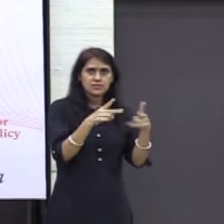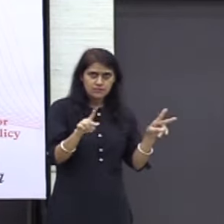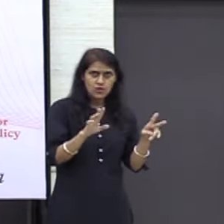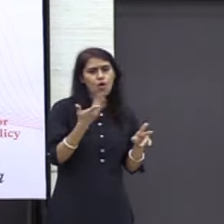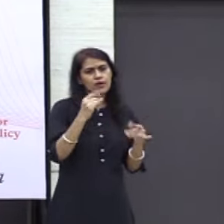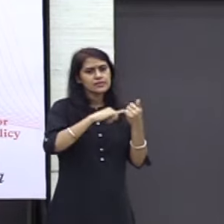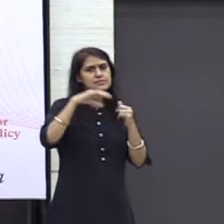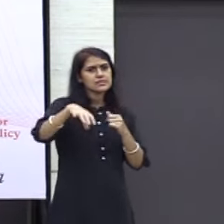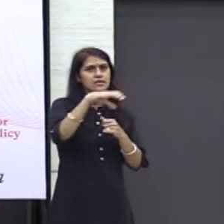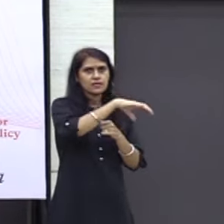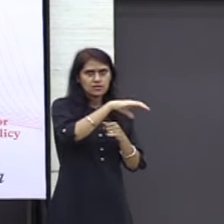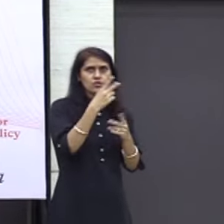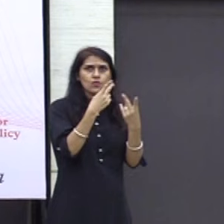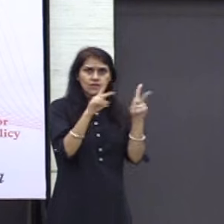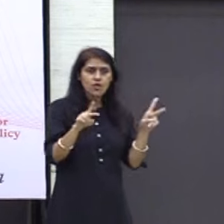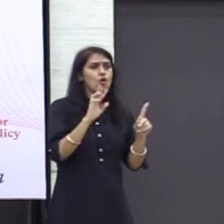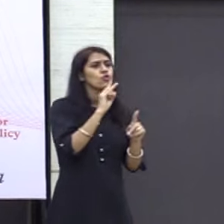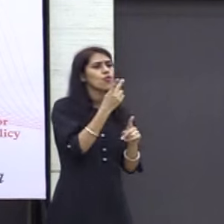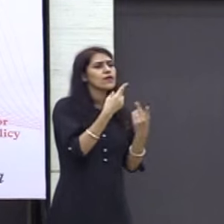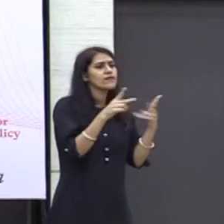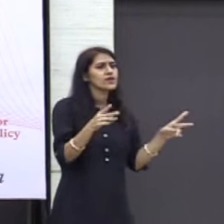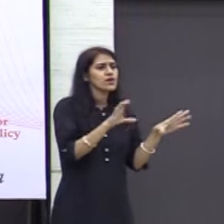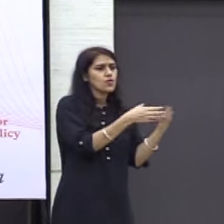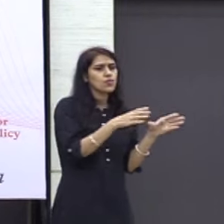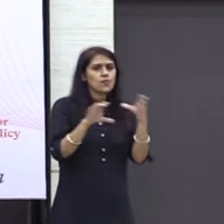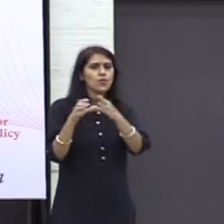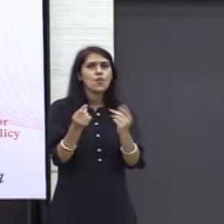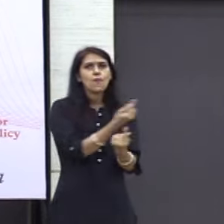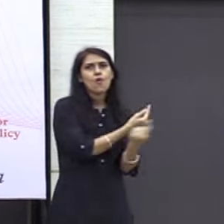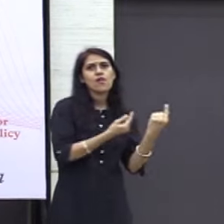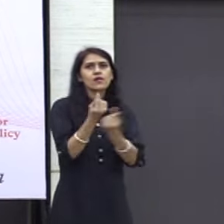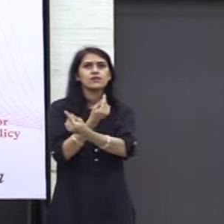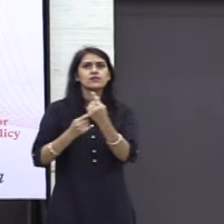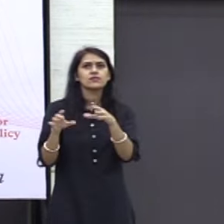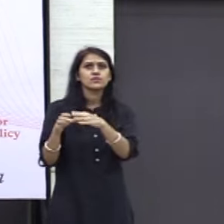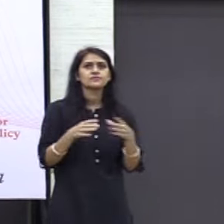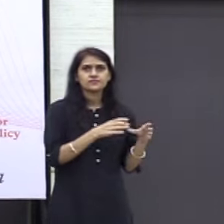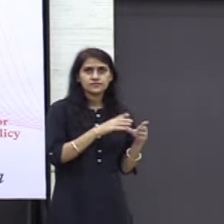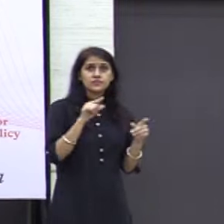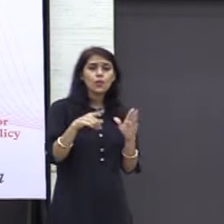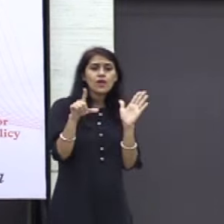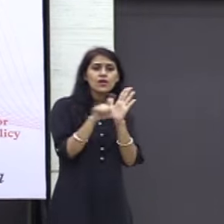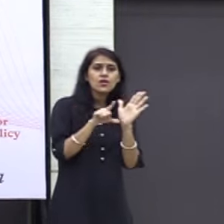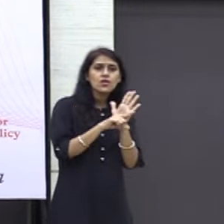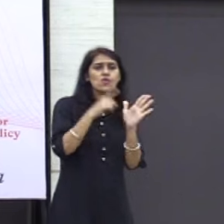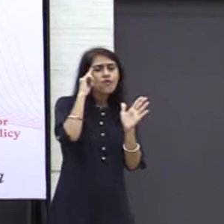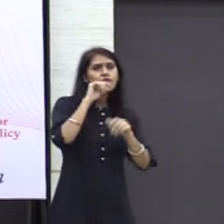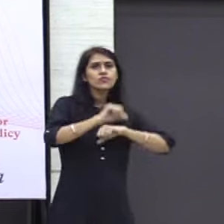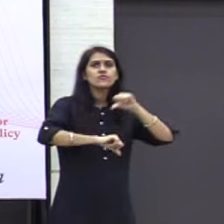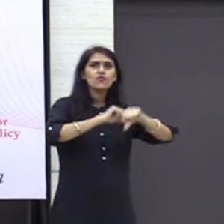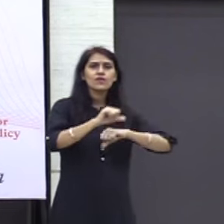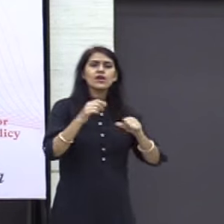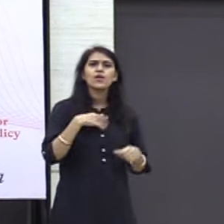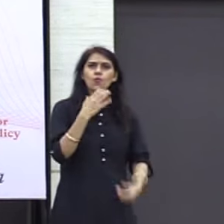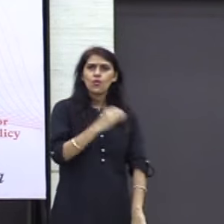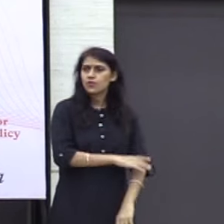different states ruled by two different political parties. And since we know the intention behind why this legislation is brought forward, I wanted to